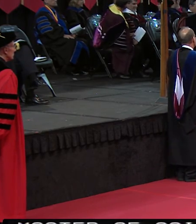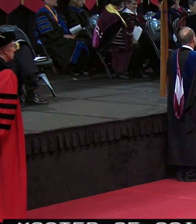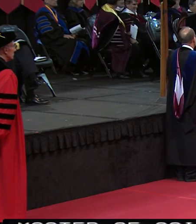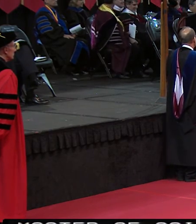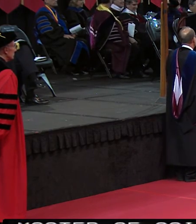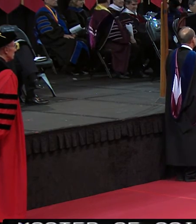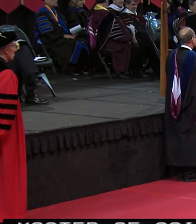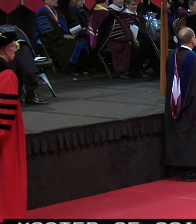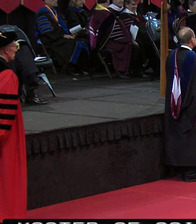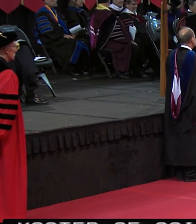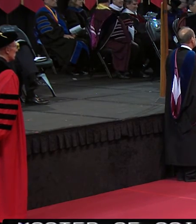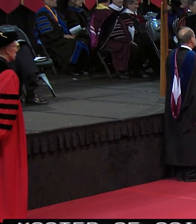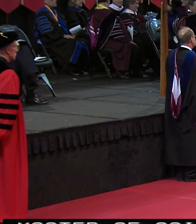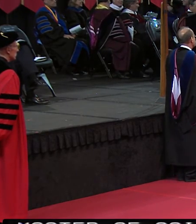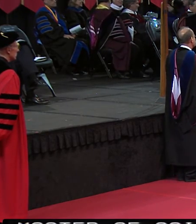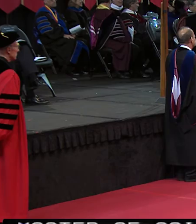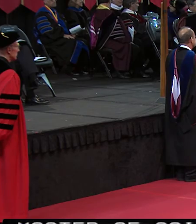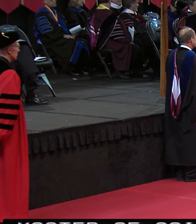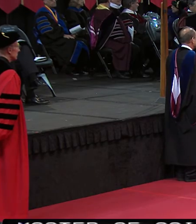Kanan.